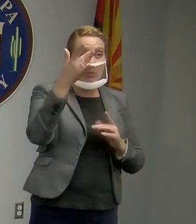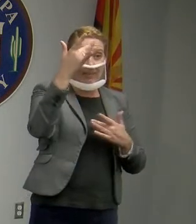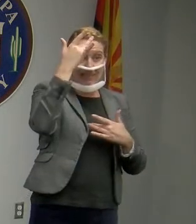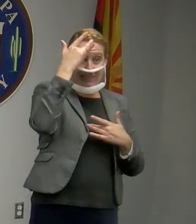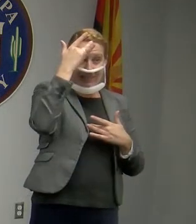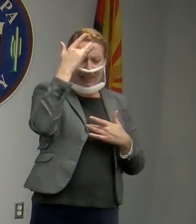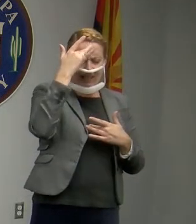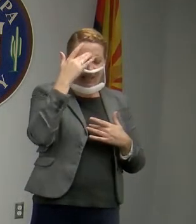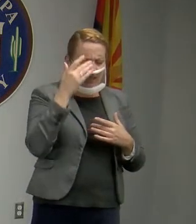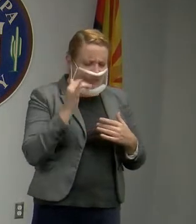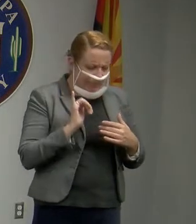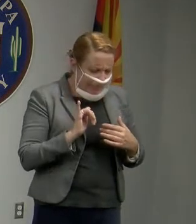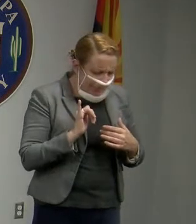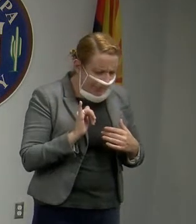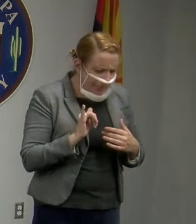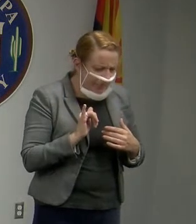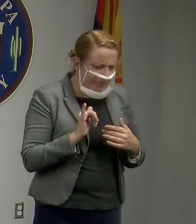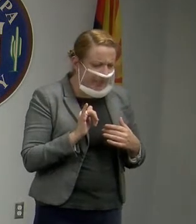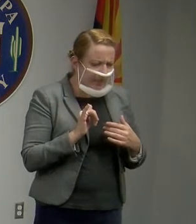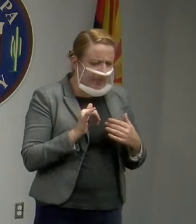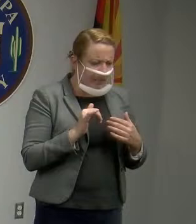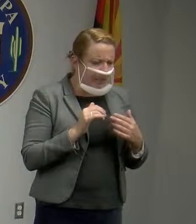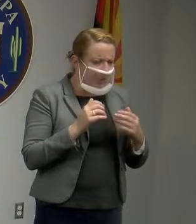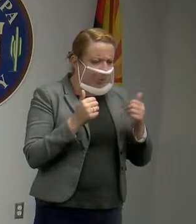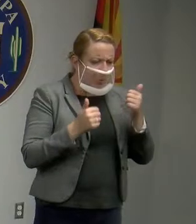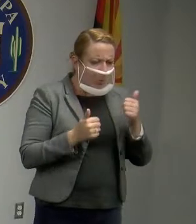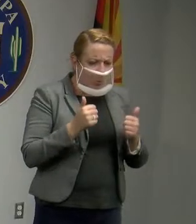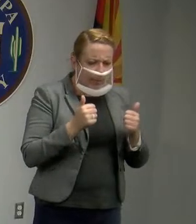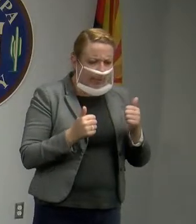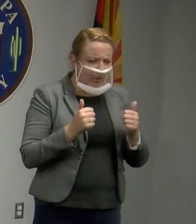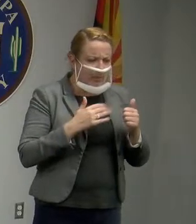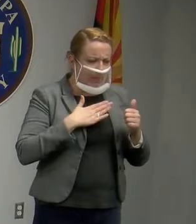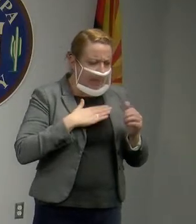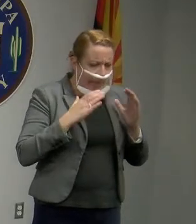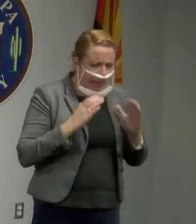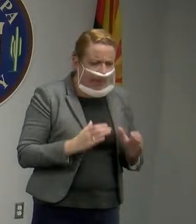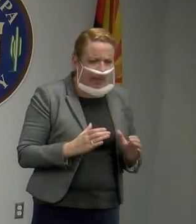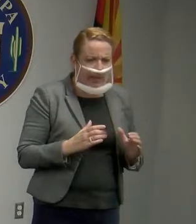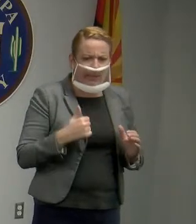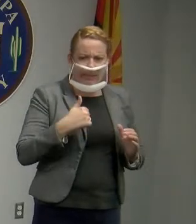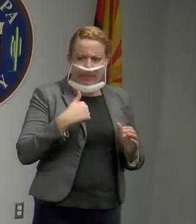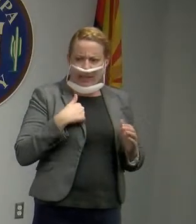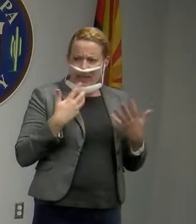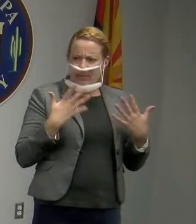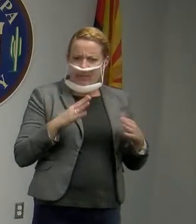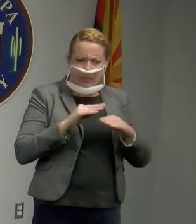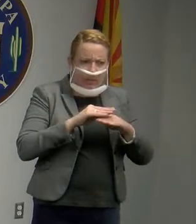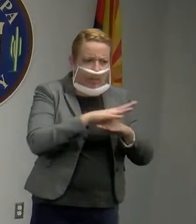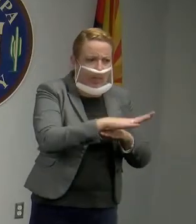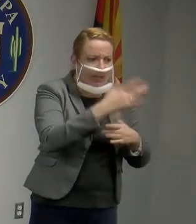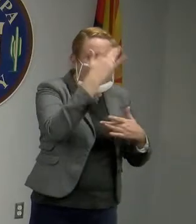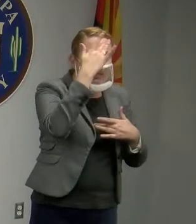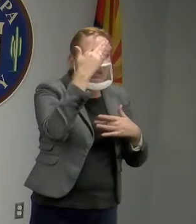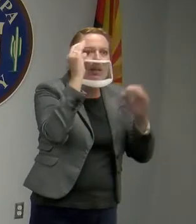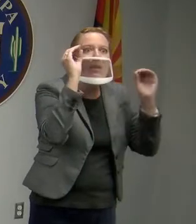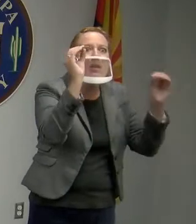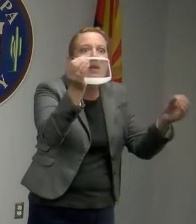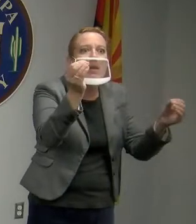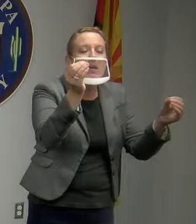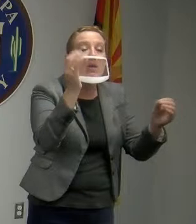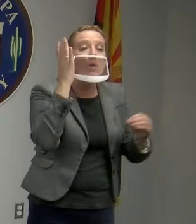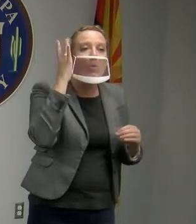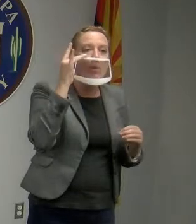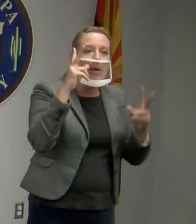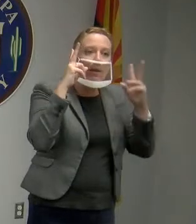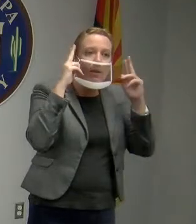their clients, and because they wore masks, not a single person got infected. So as more data shows how effective masks are, we hope